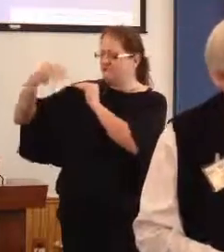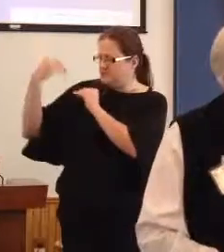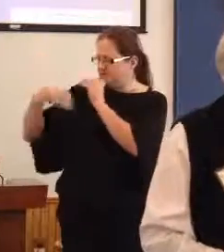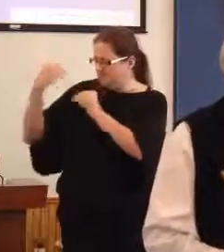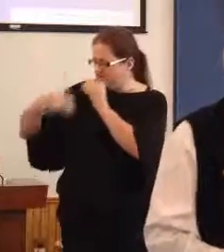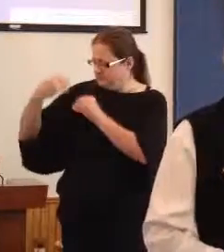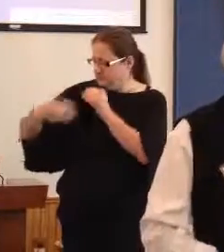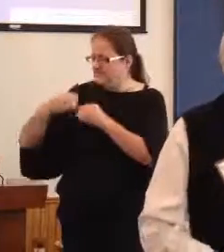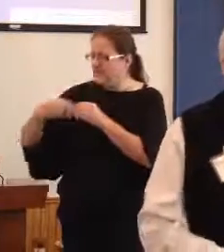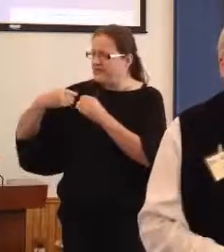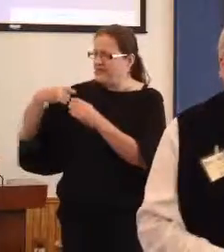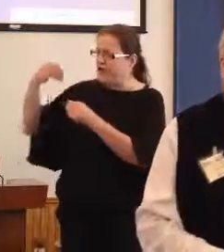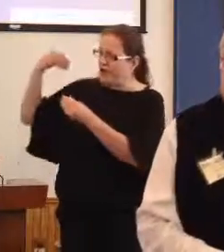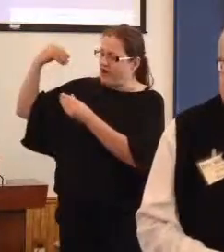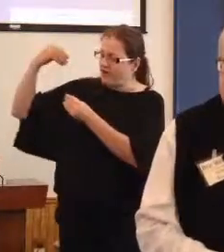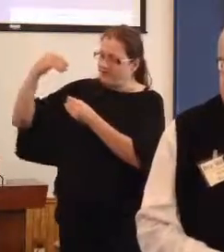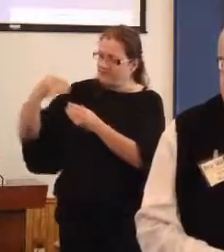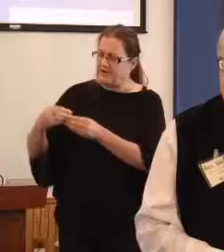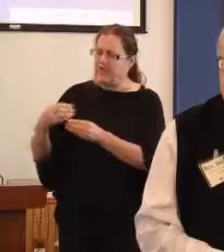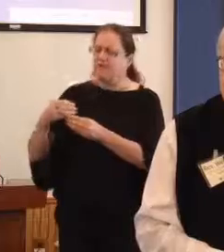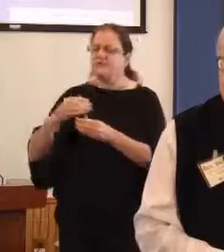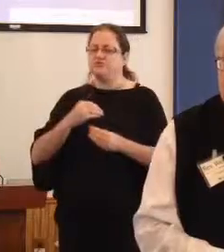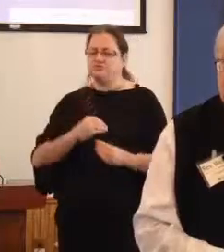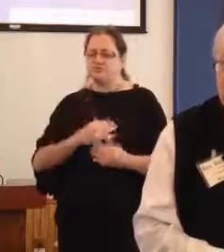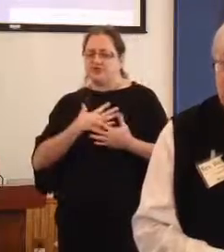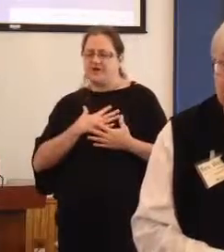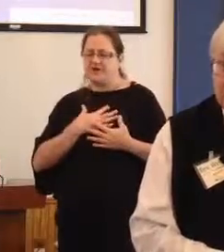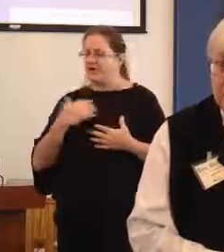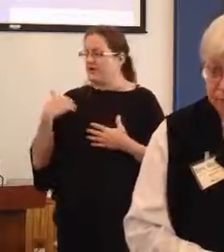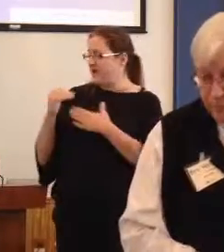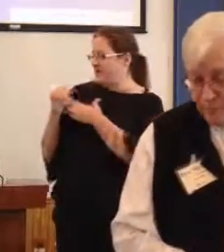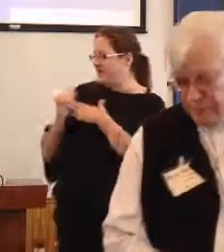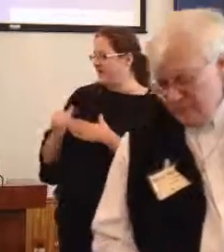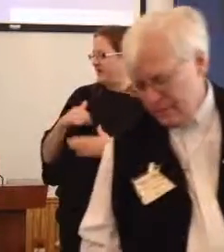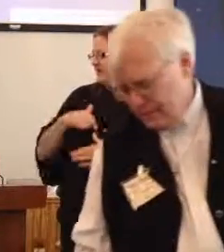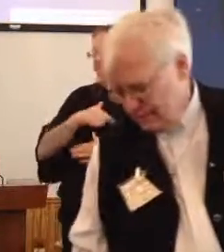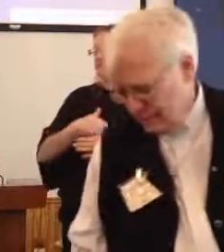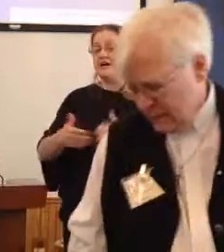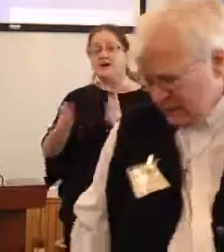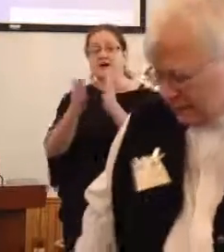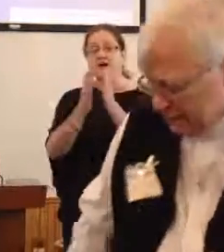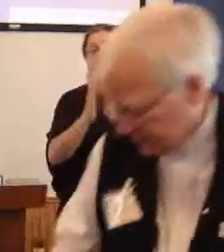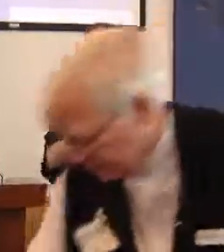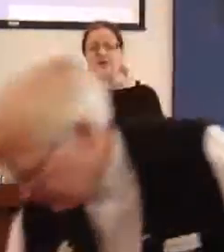to inspire us and to lead us. Amen? Amen.